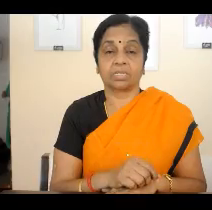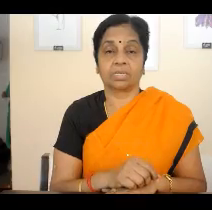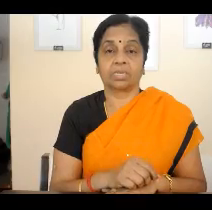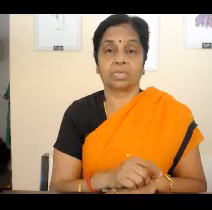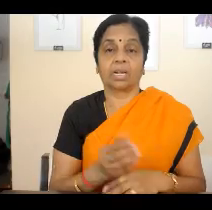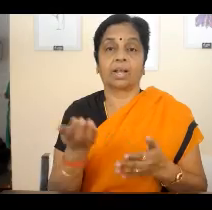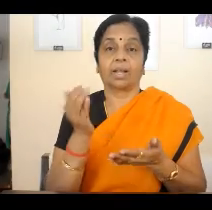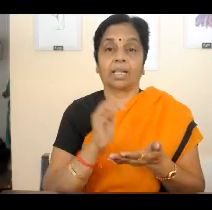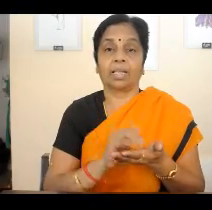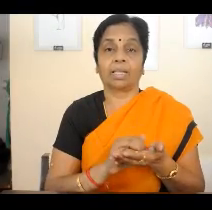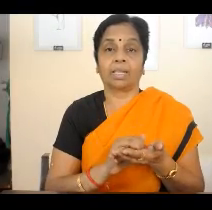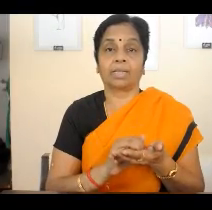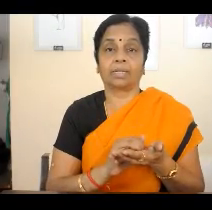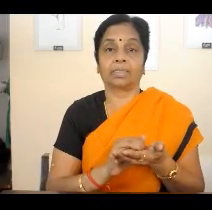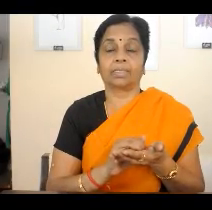and hate speech